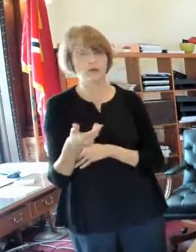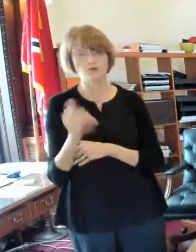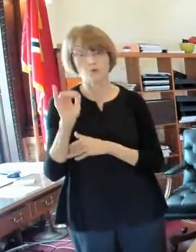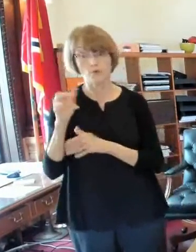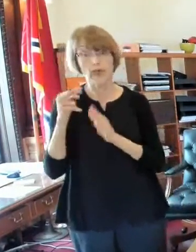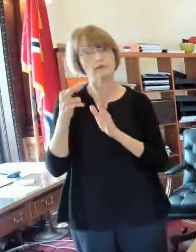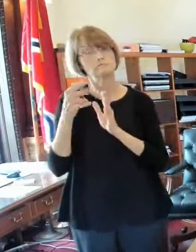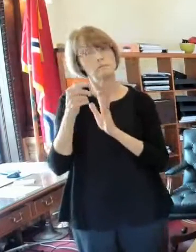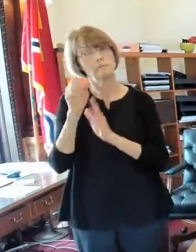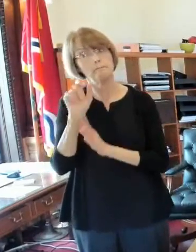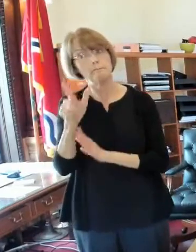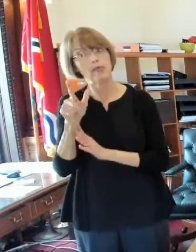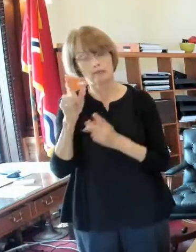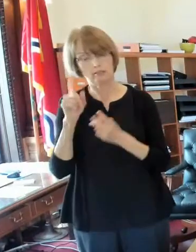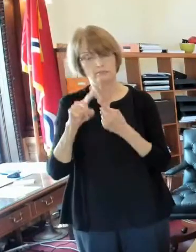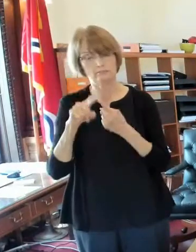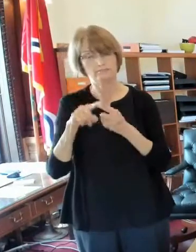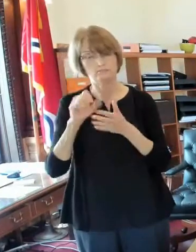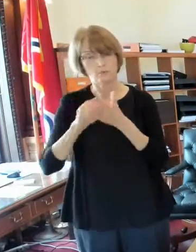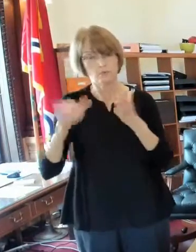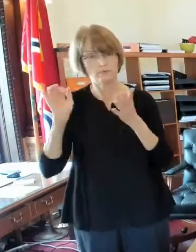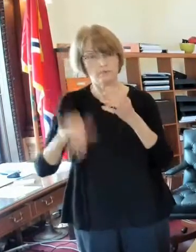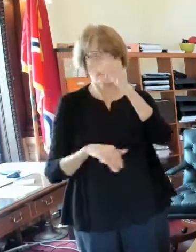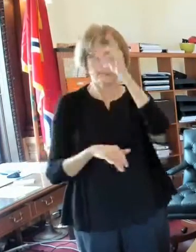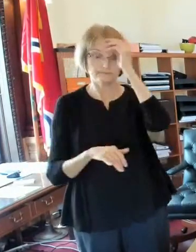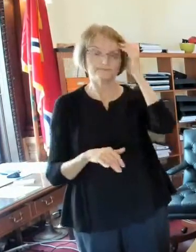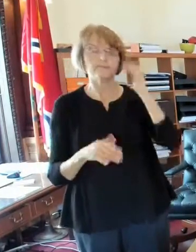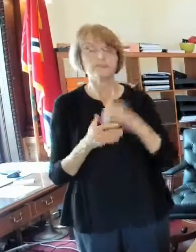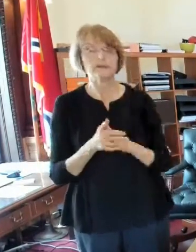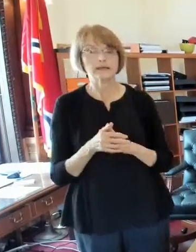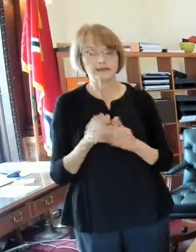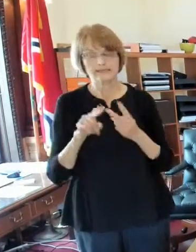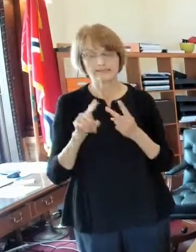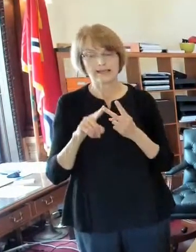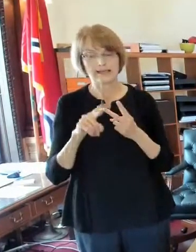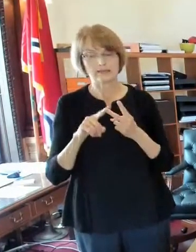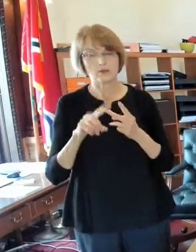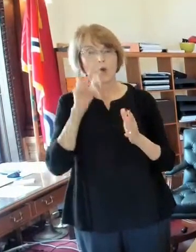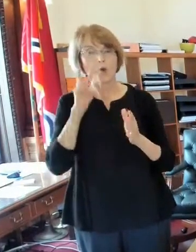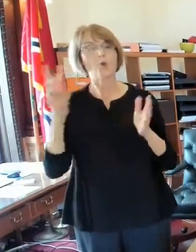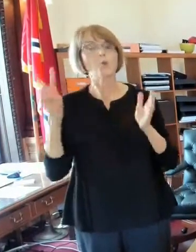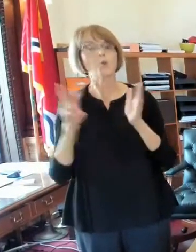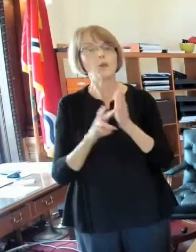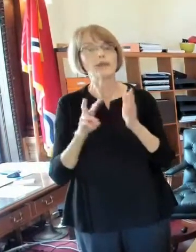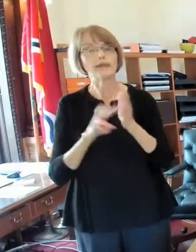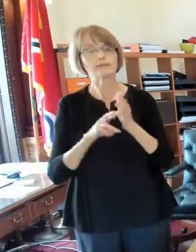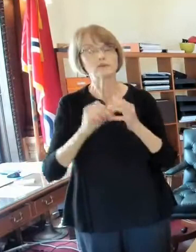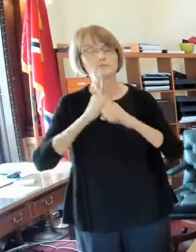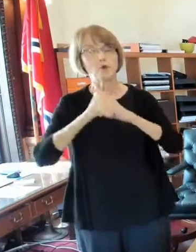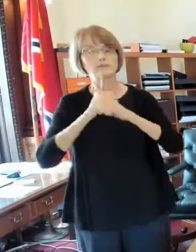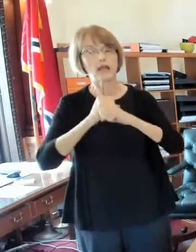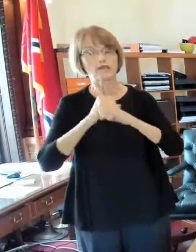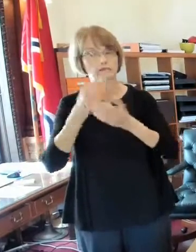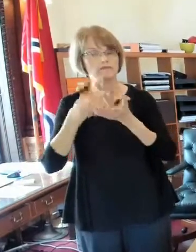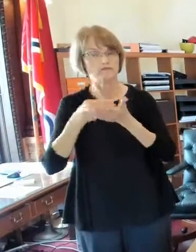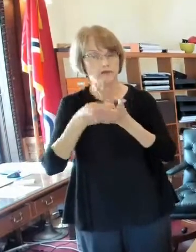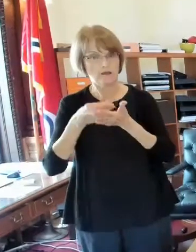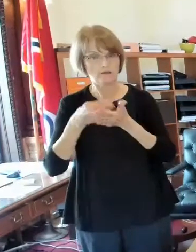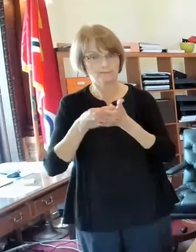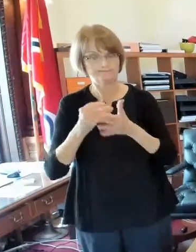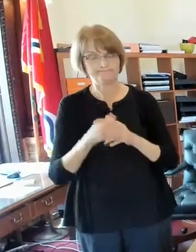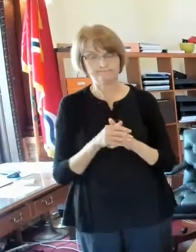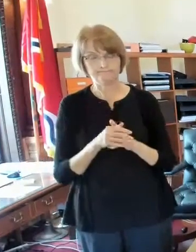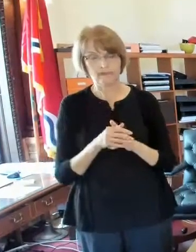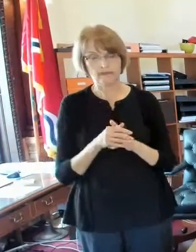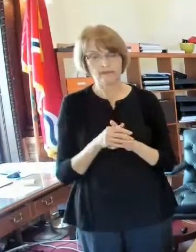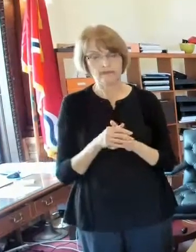want is victim and witness protection fund. We know that it's difficult. A